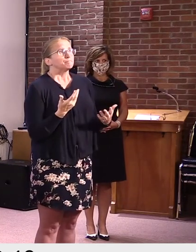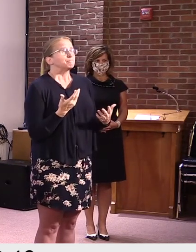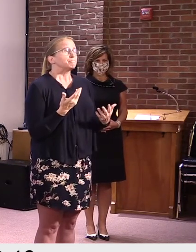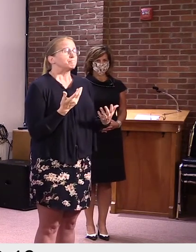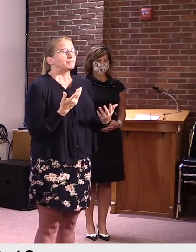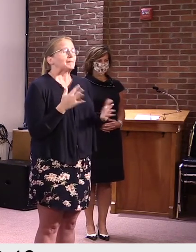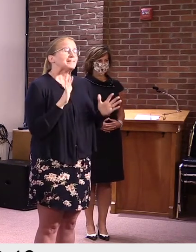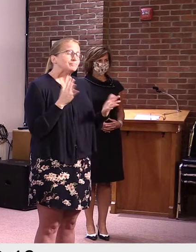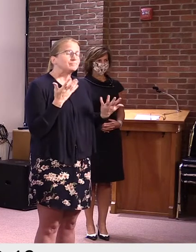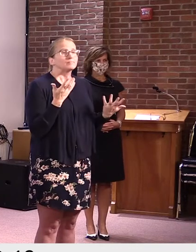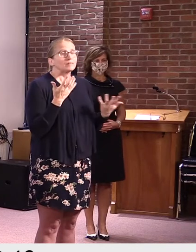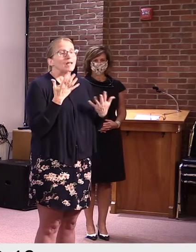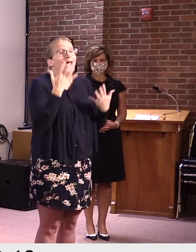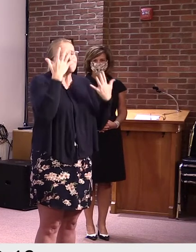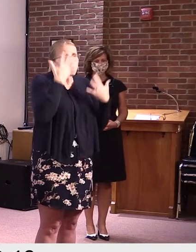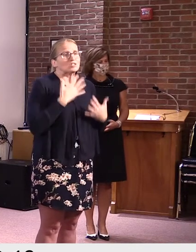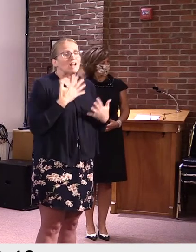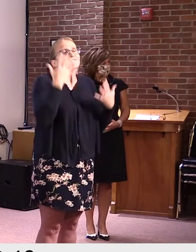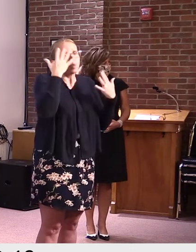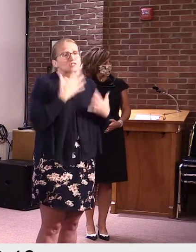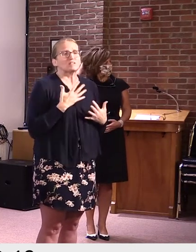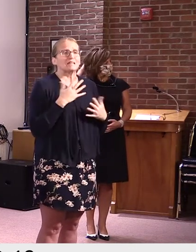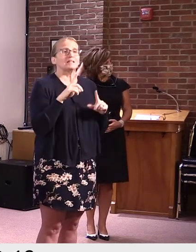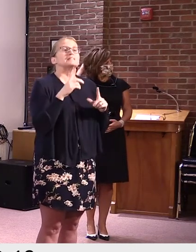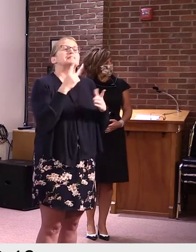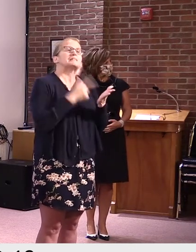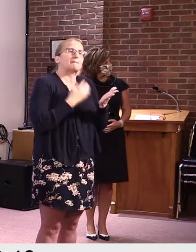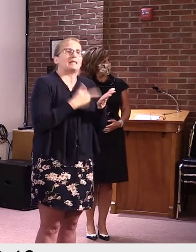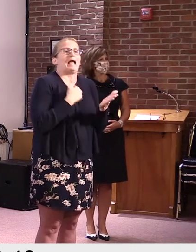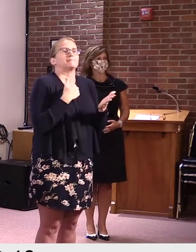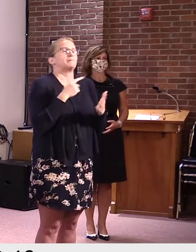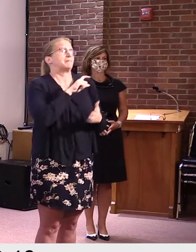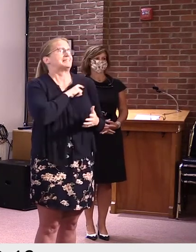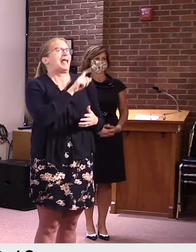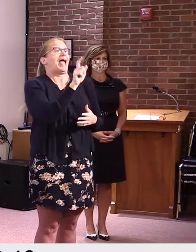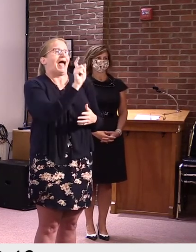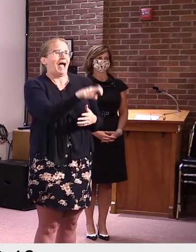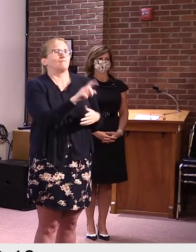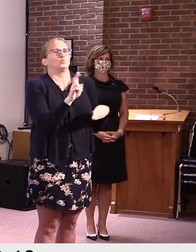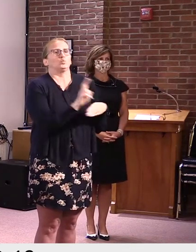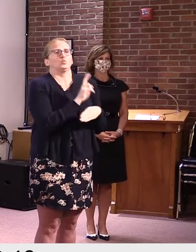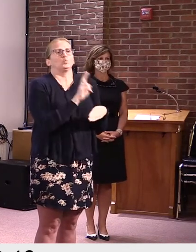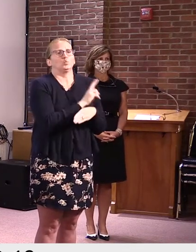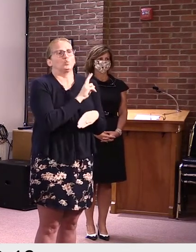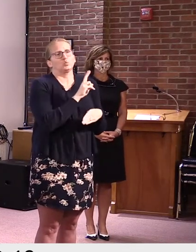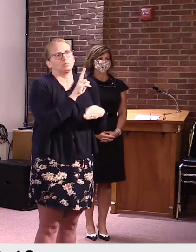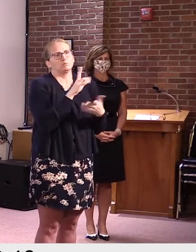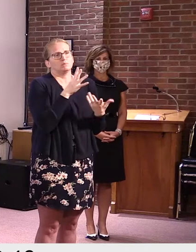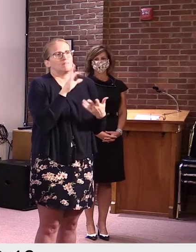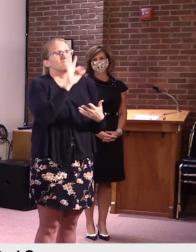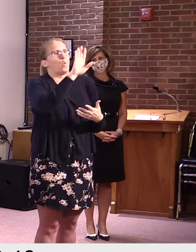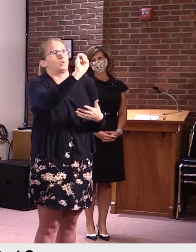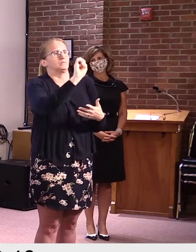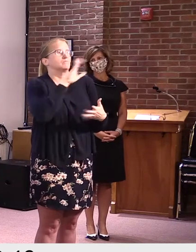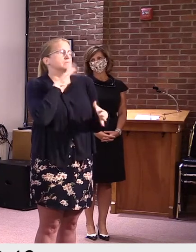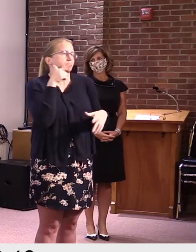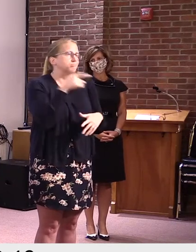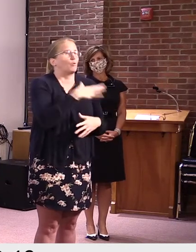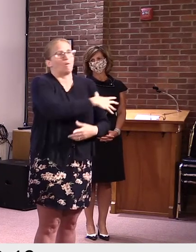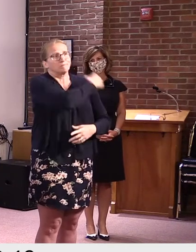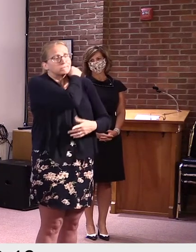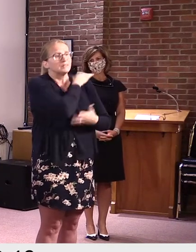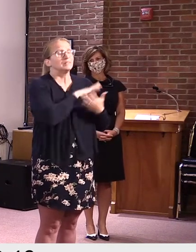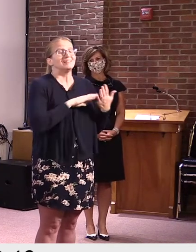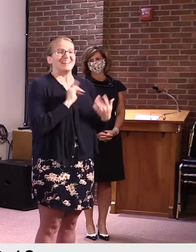the unfortunate circumstances where lethal force is required or necessary, that a chokehold may